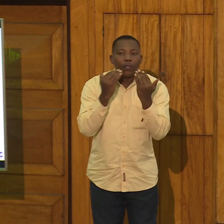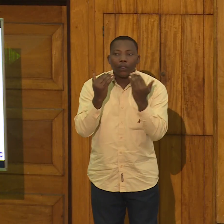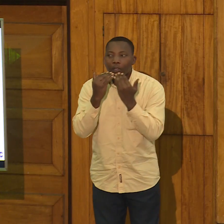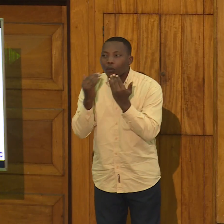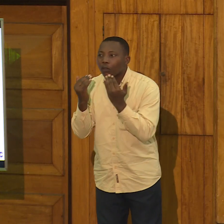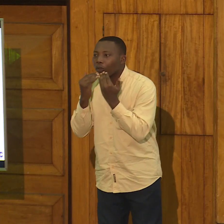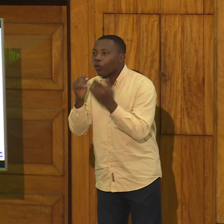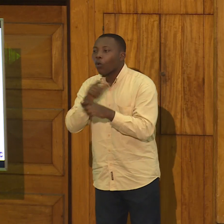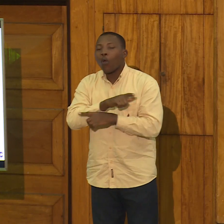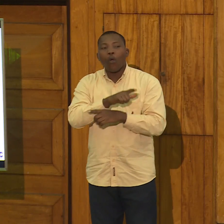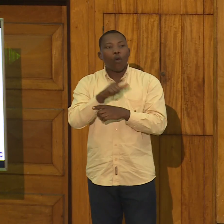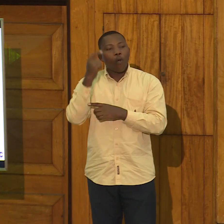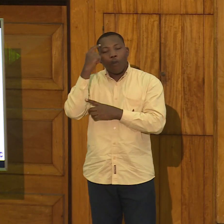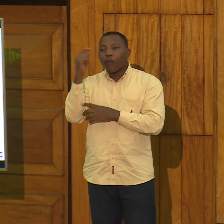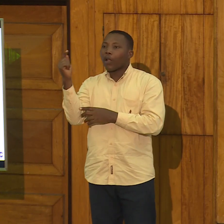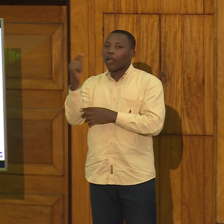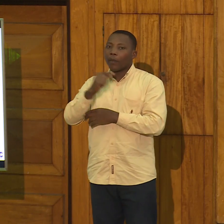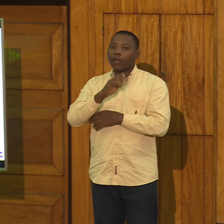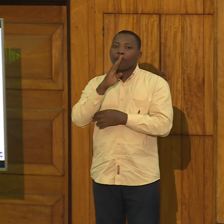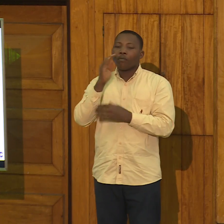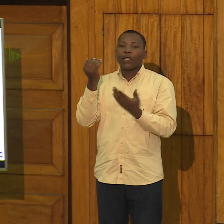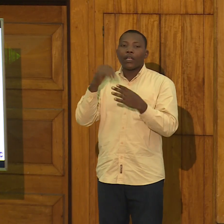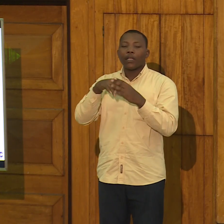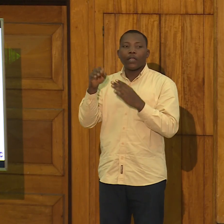and being in the House.